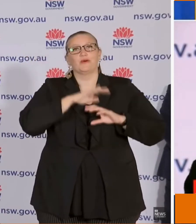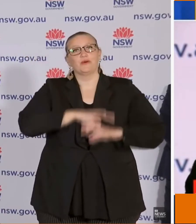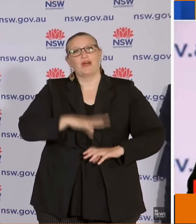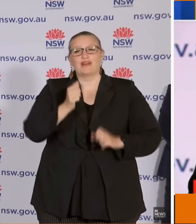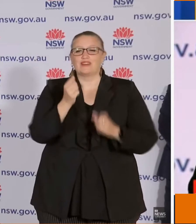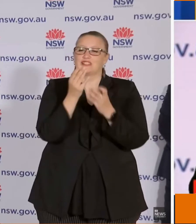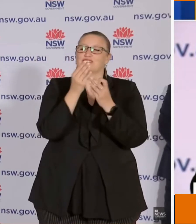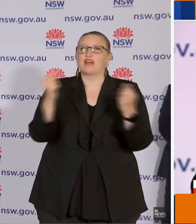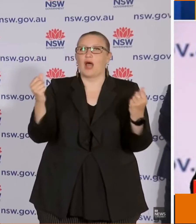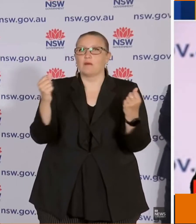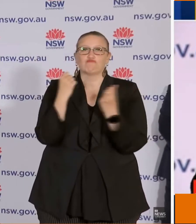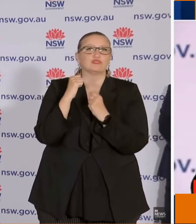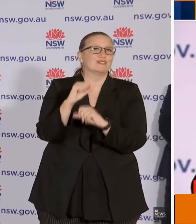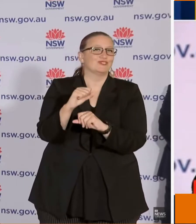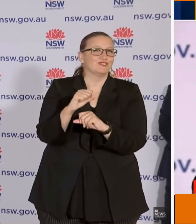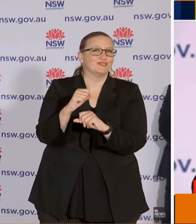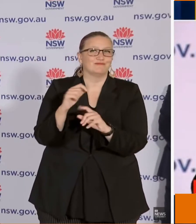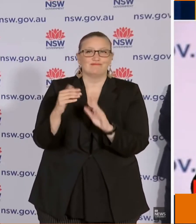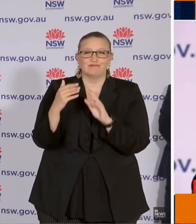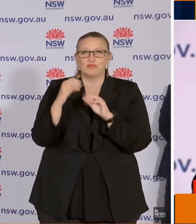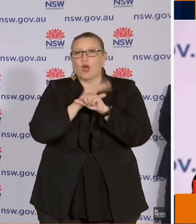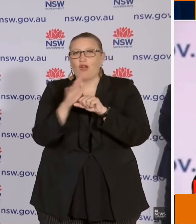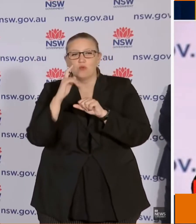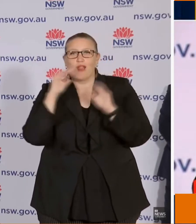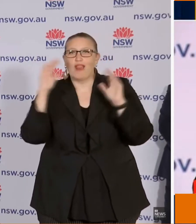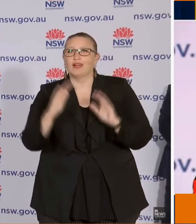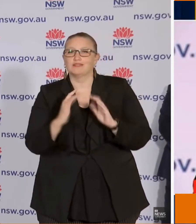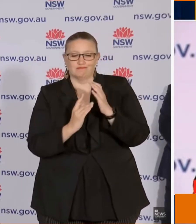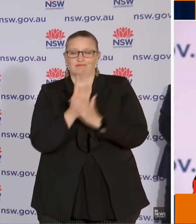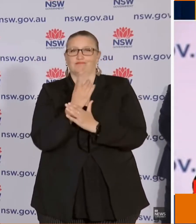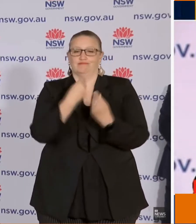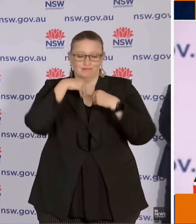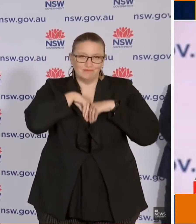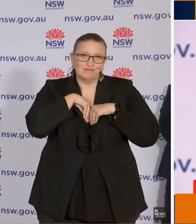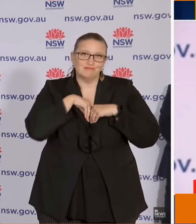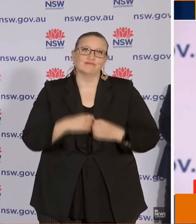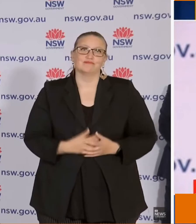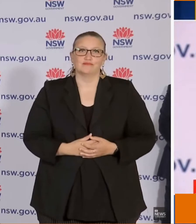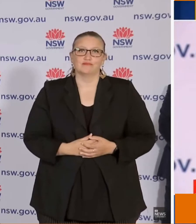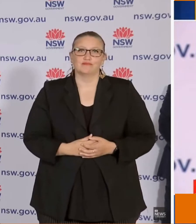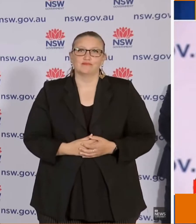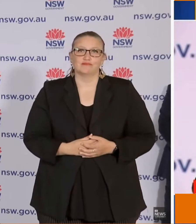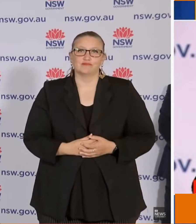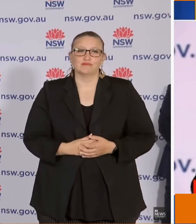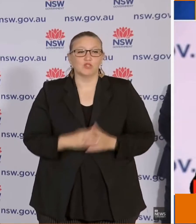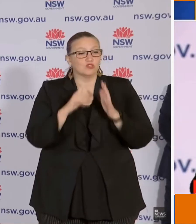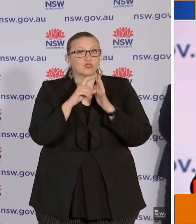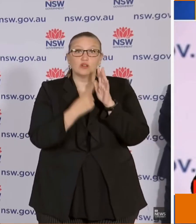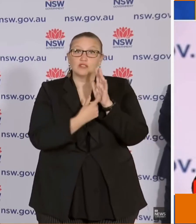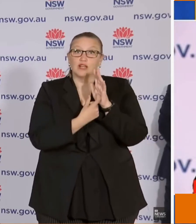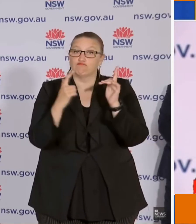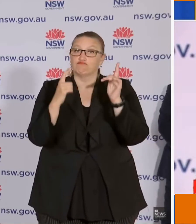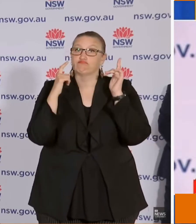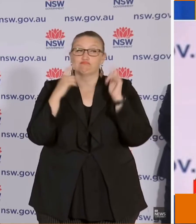that is why we followed the health advice, and Dr. Chant and the public health team have been very clear about that. The timing between the doses is